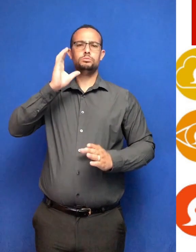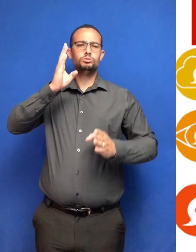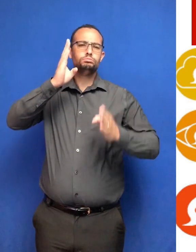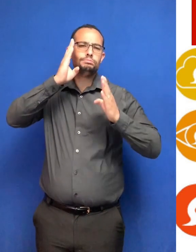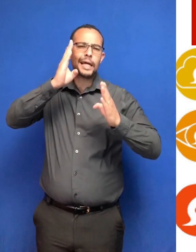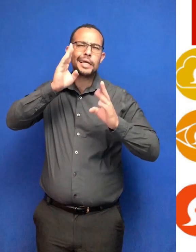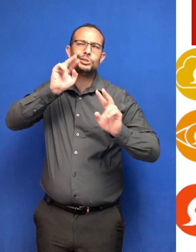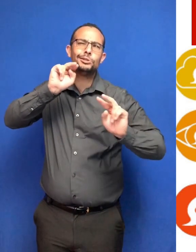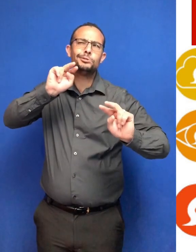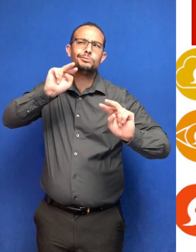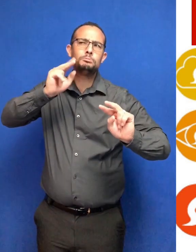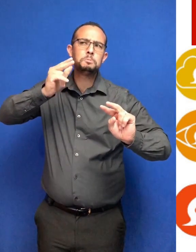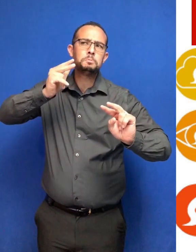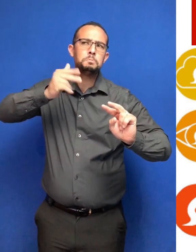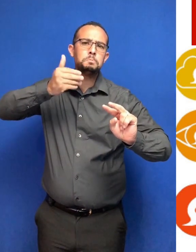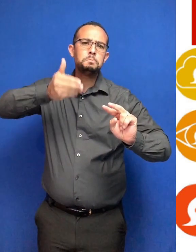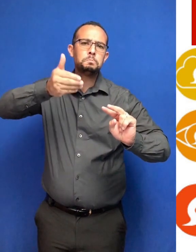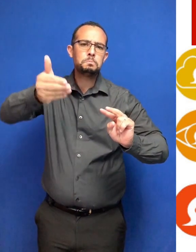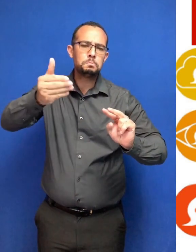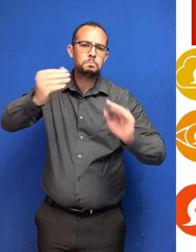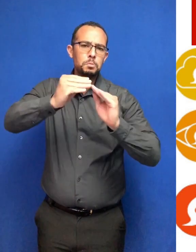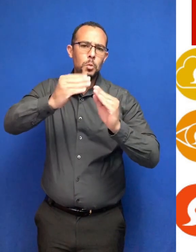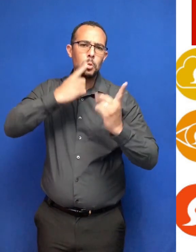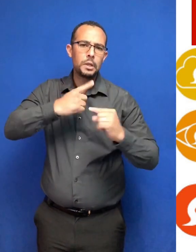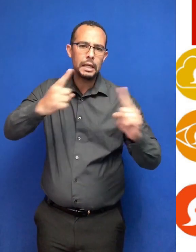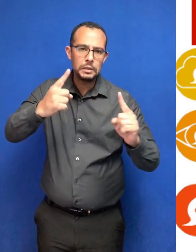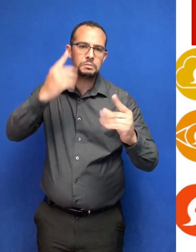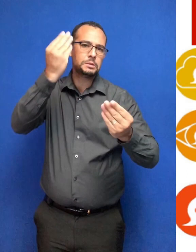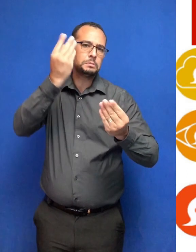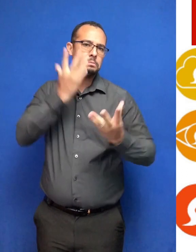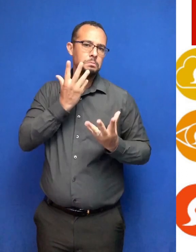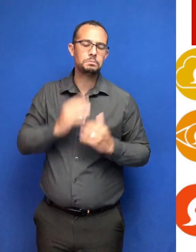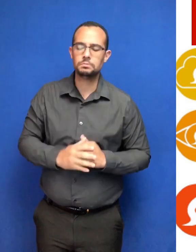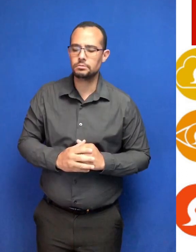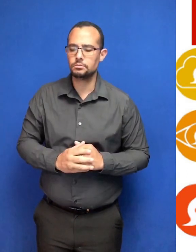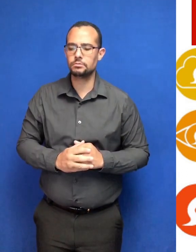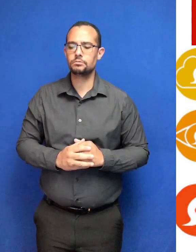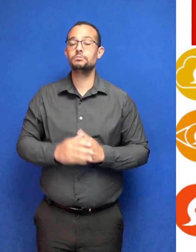attention to announcements that may be coming out in the next couple of days.